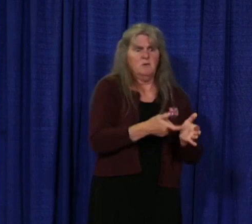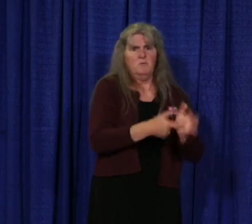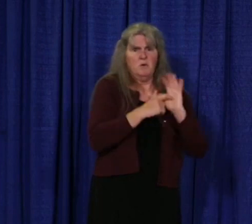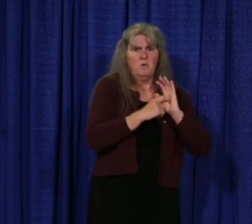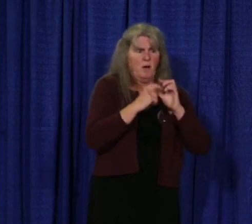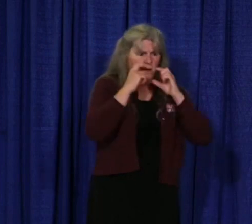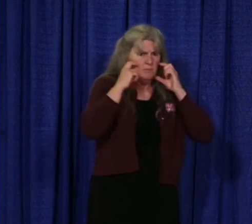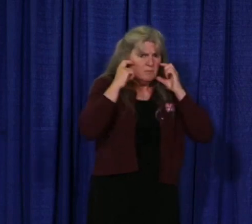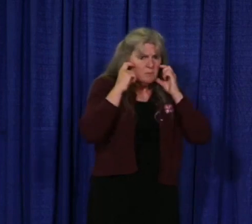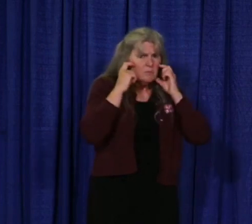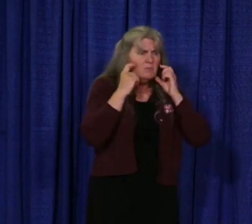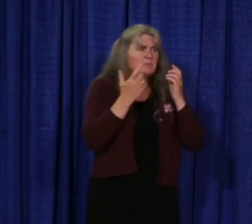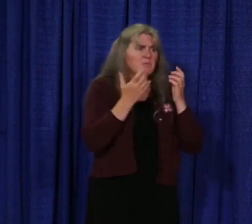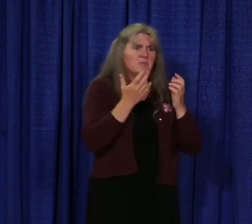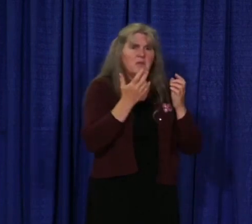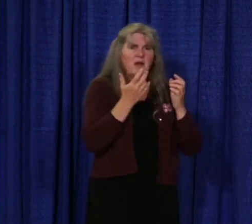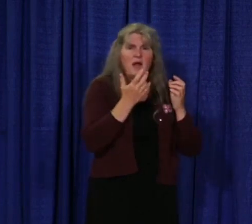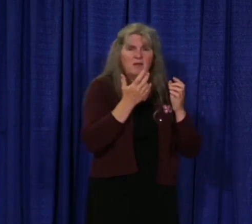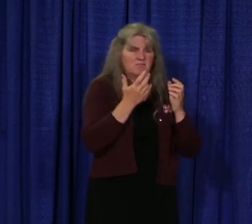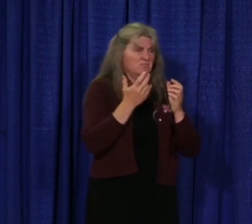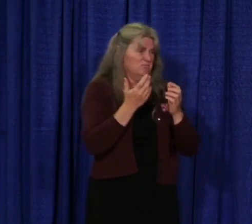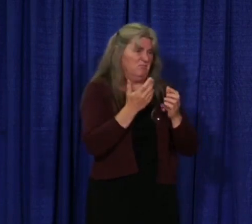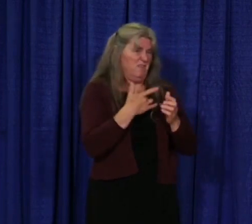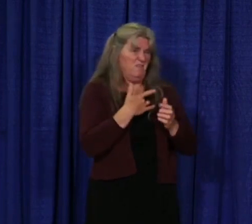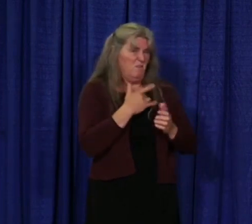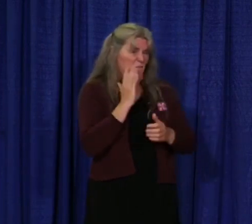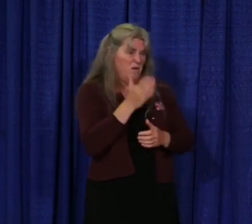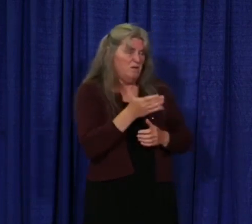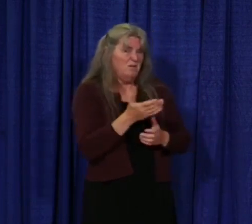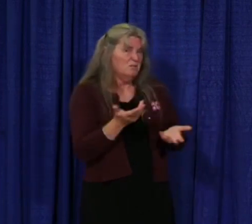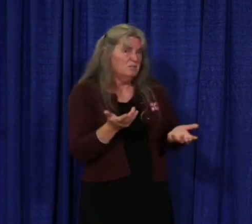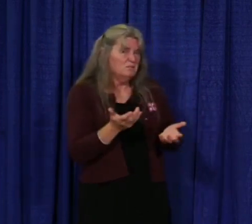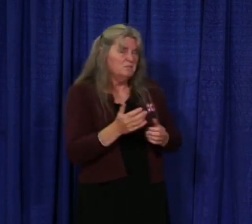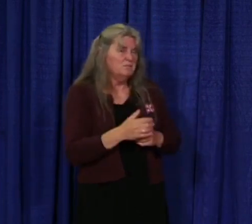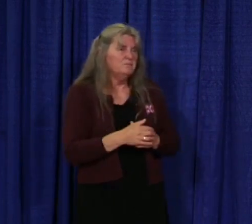of face masks will be implemented?